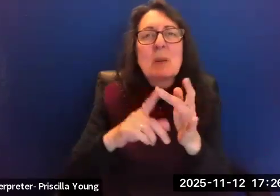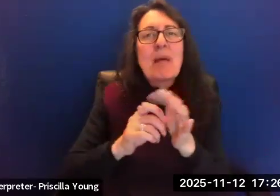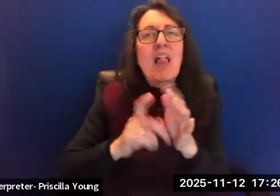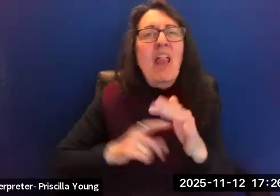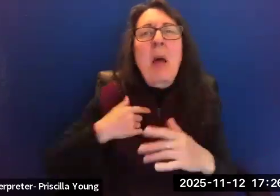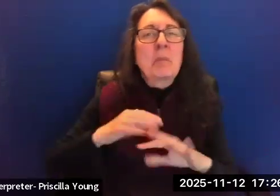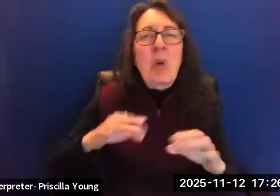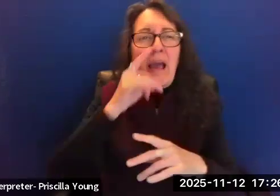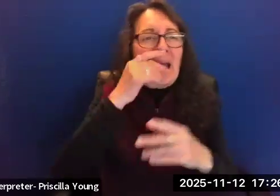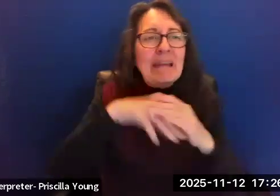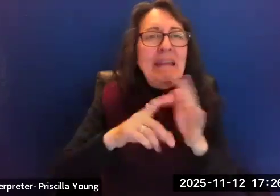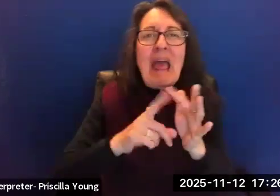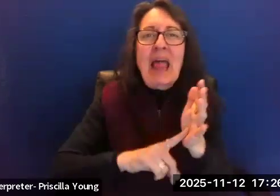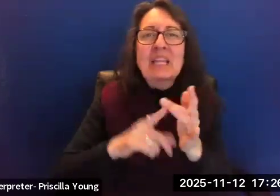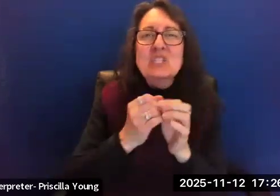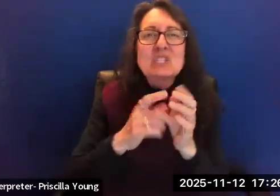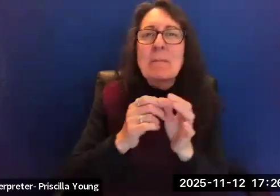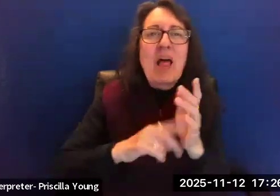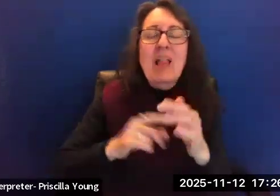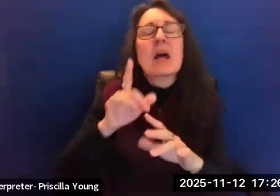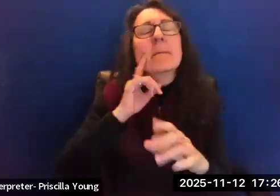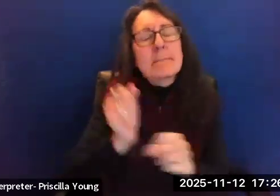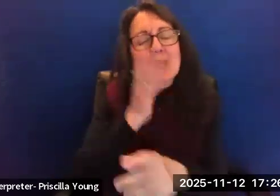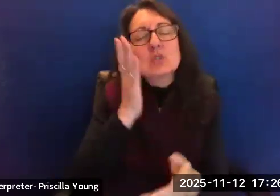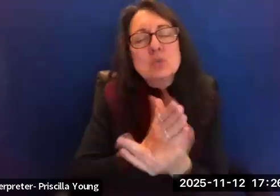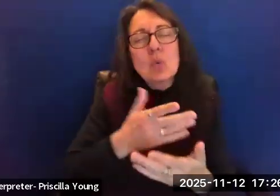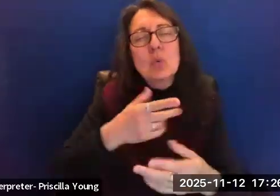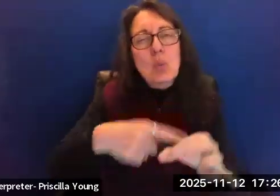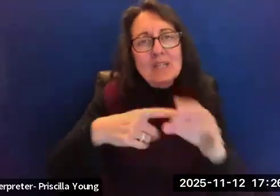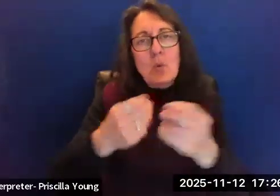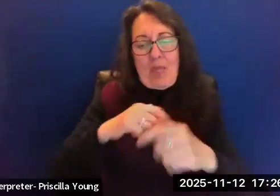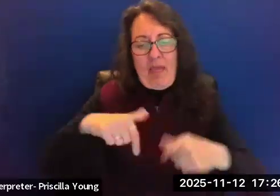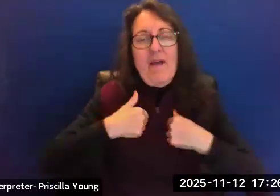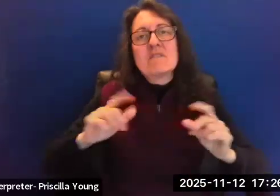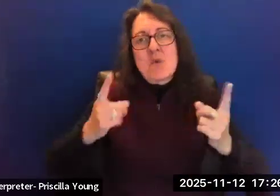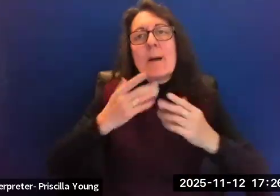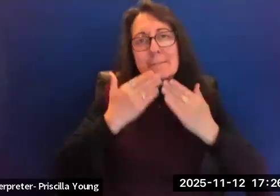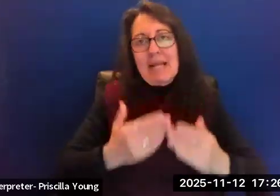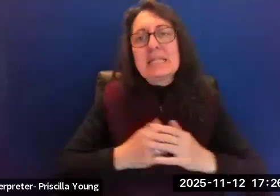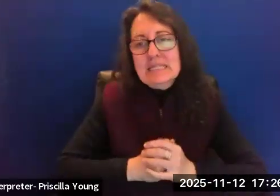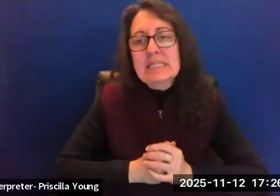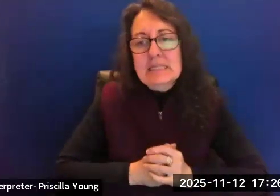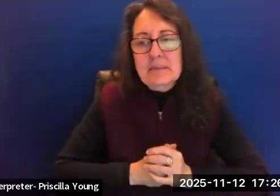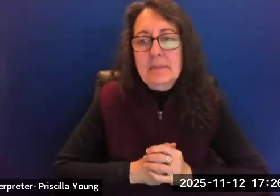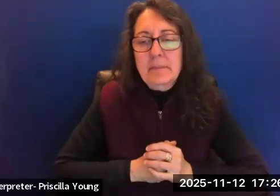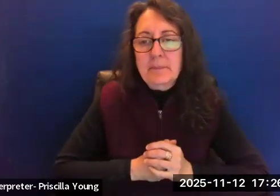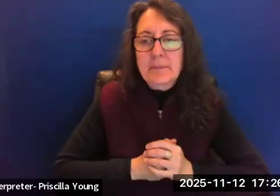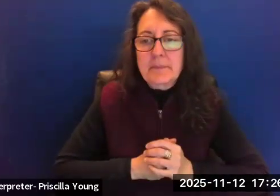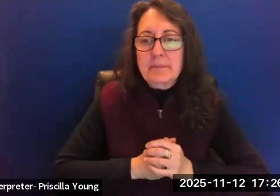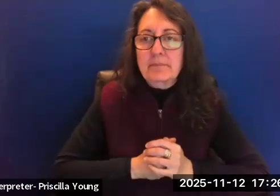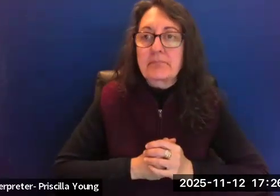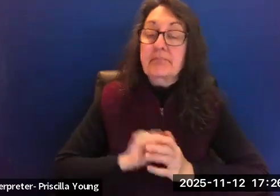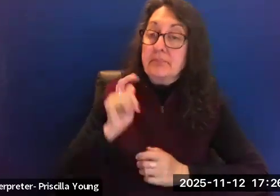to be absolutely sure. Okay, so The